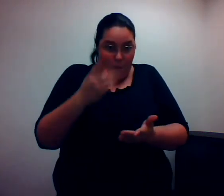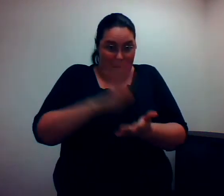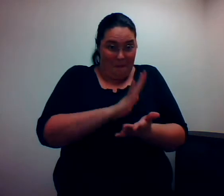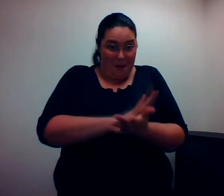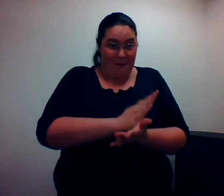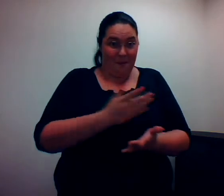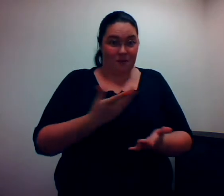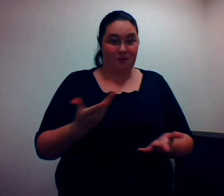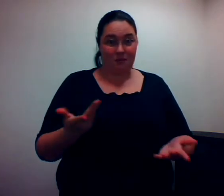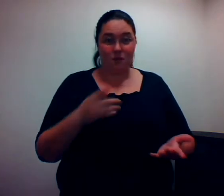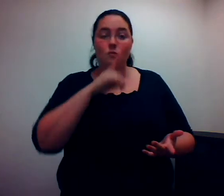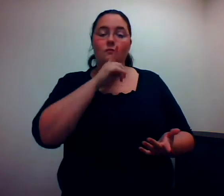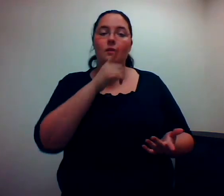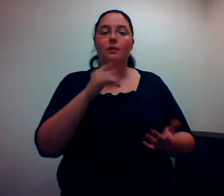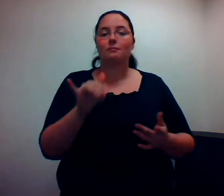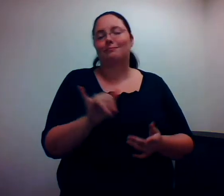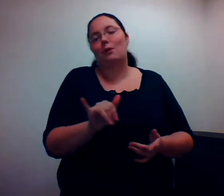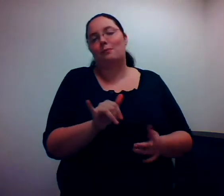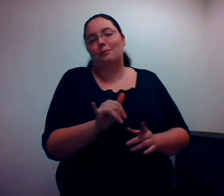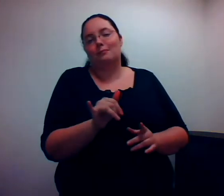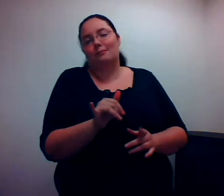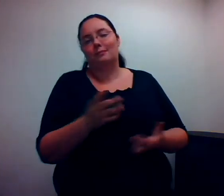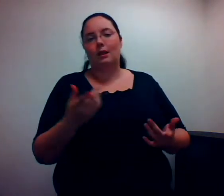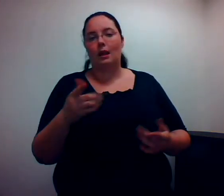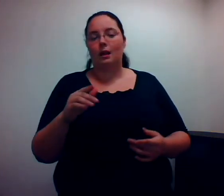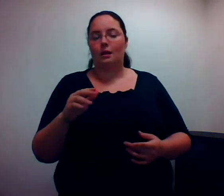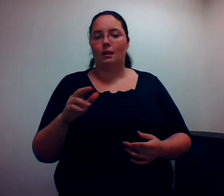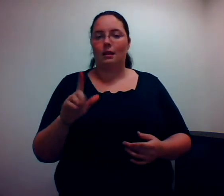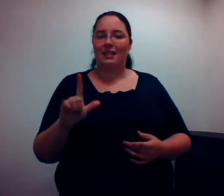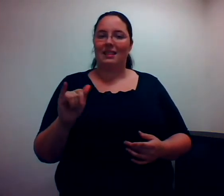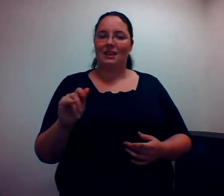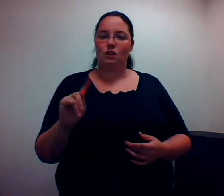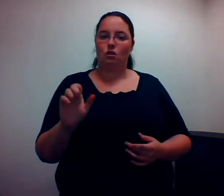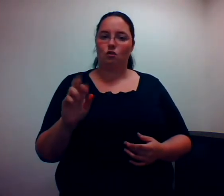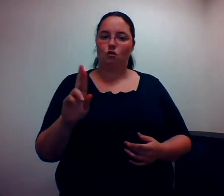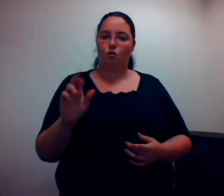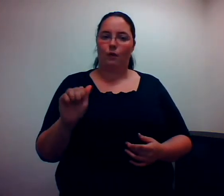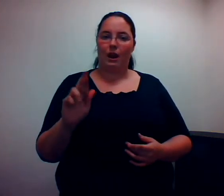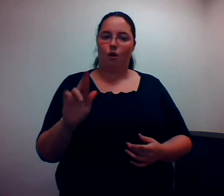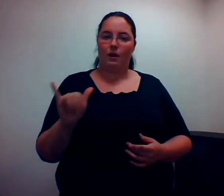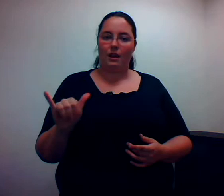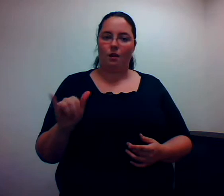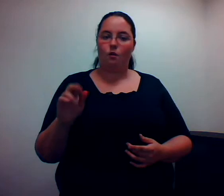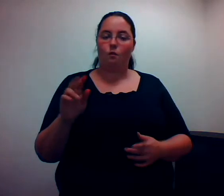will. Certainly not like a master's thesis, but it's a start. So students are